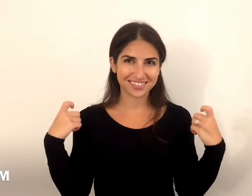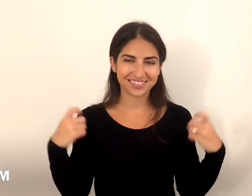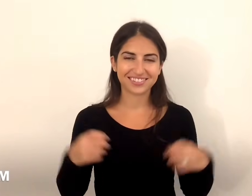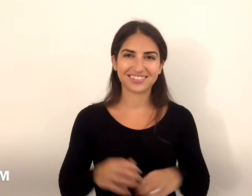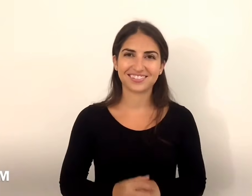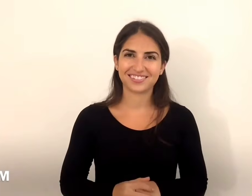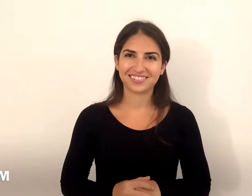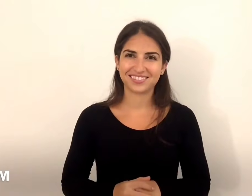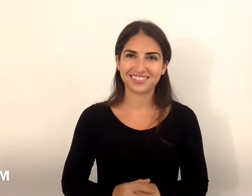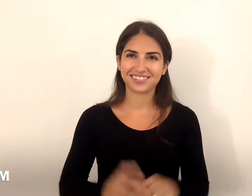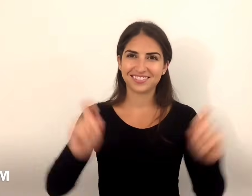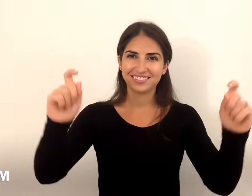gym,